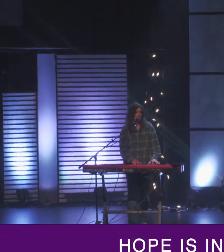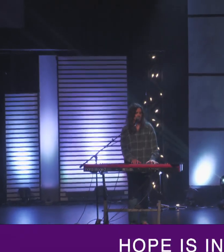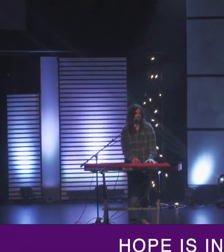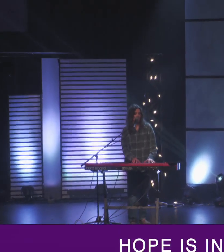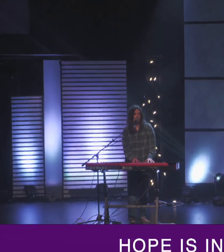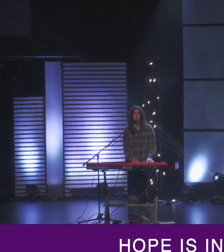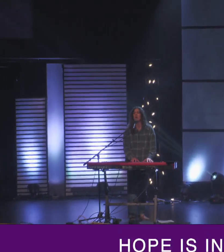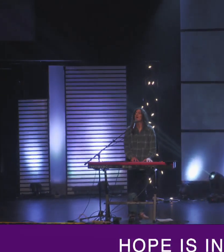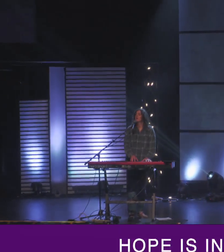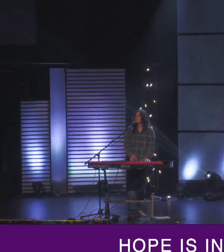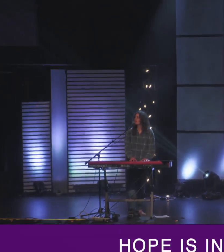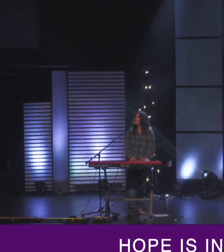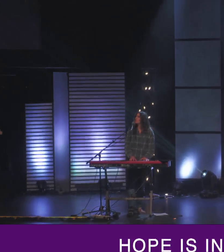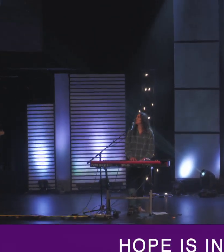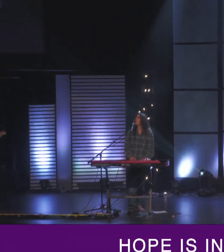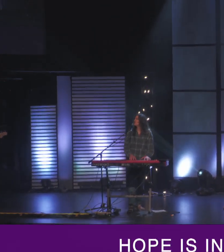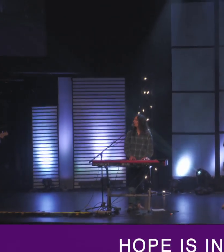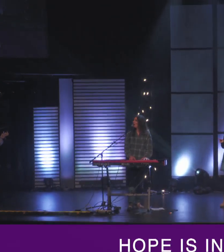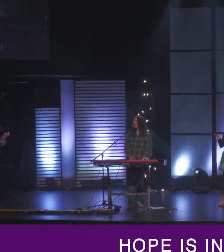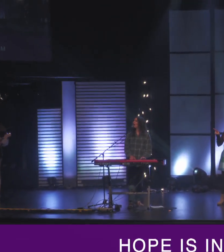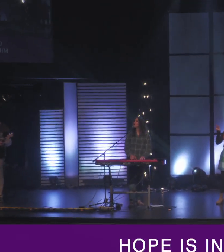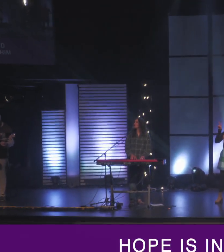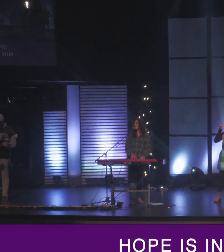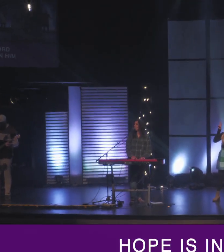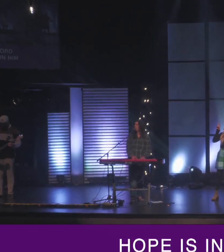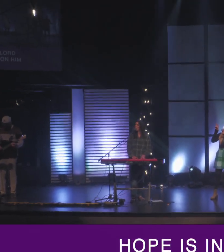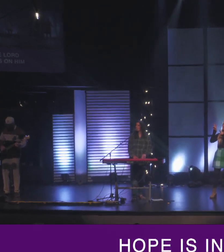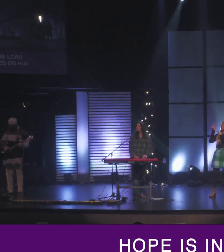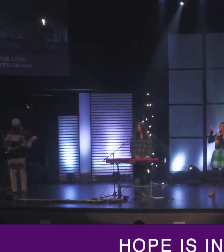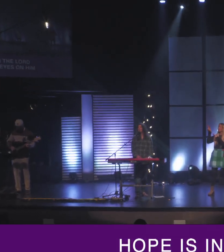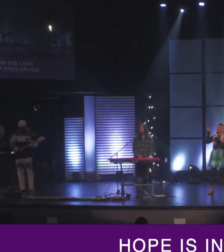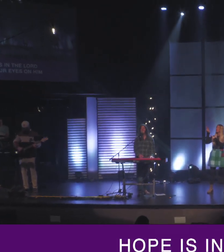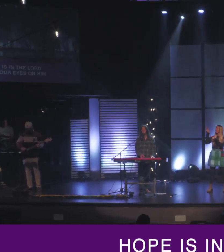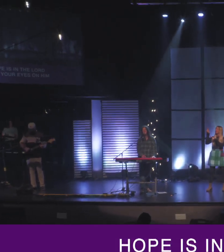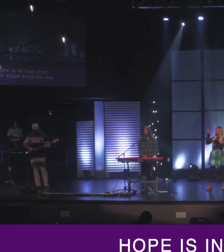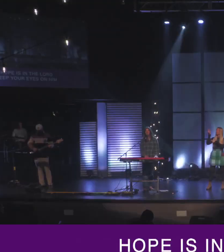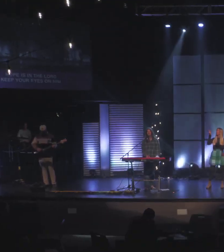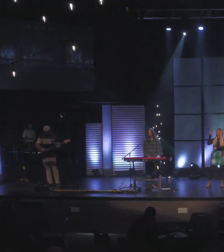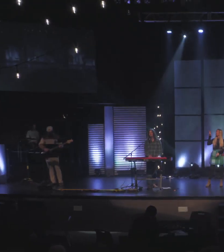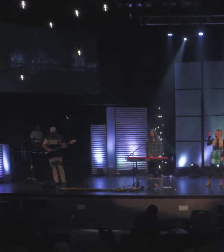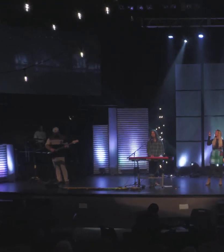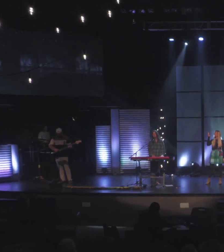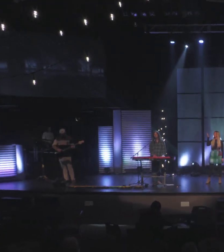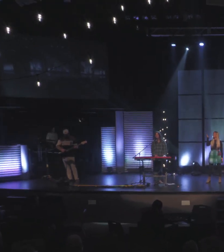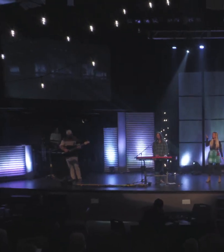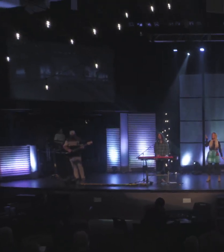in the Lord. Keep your eyes on